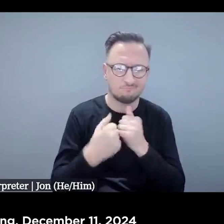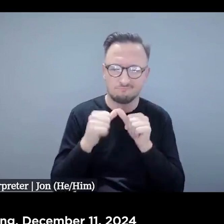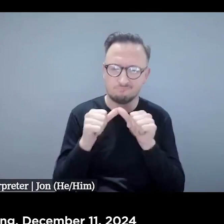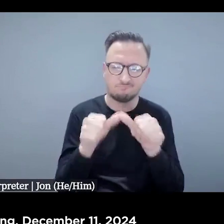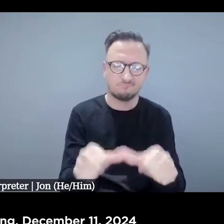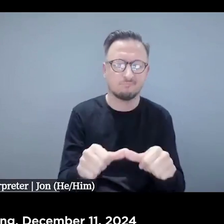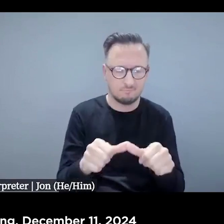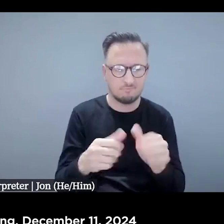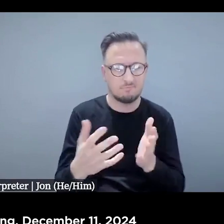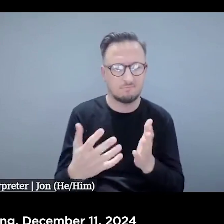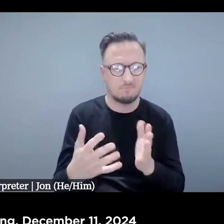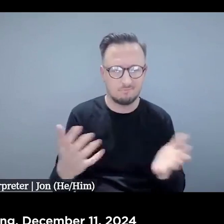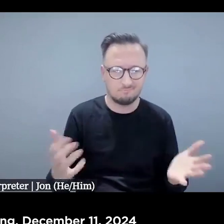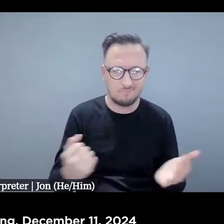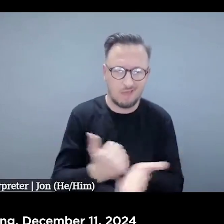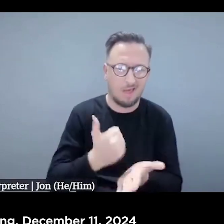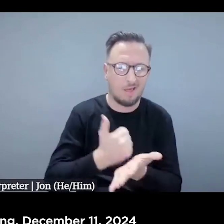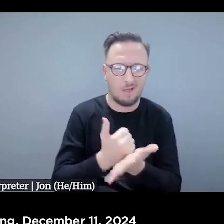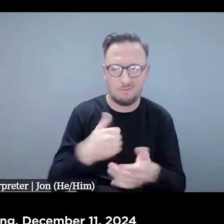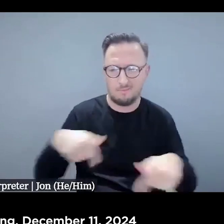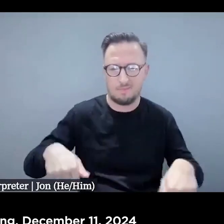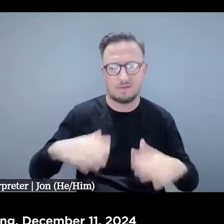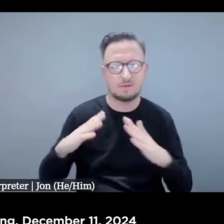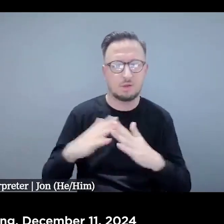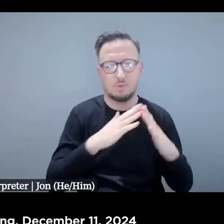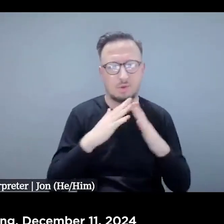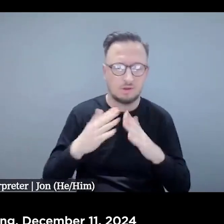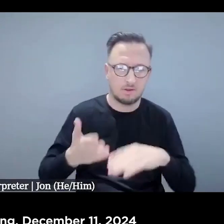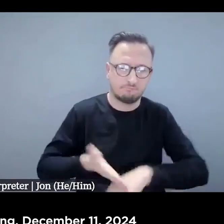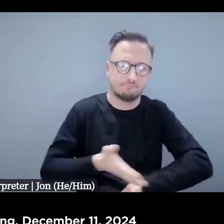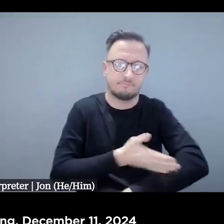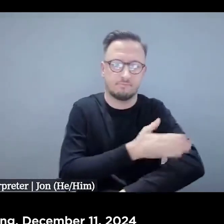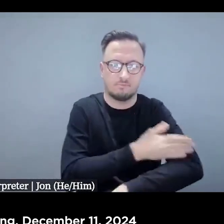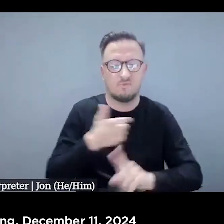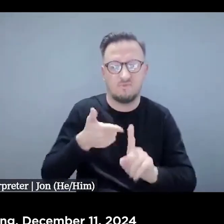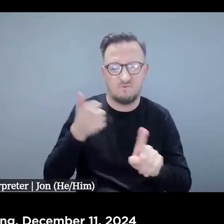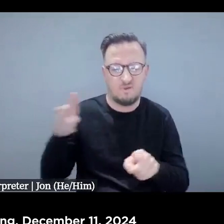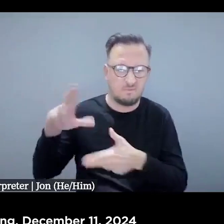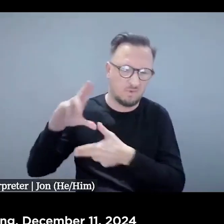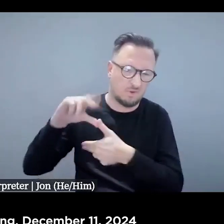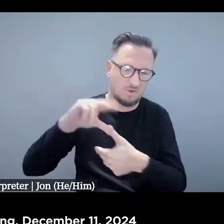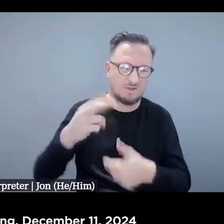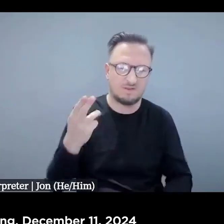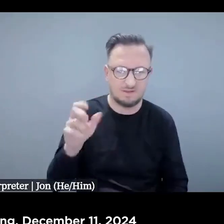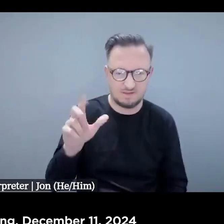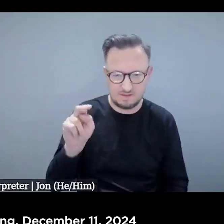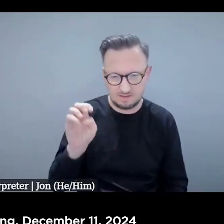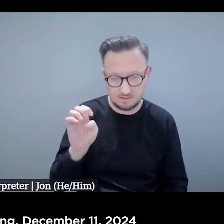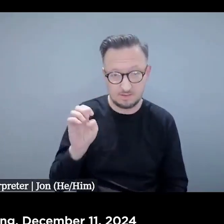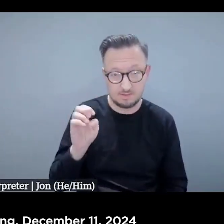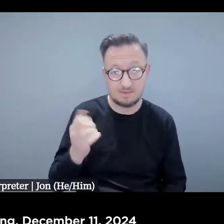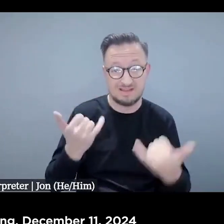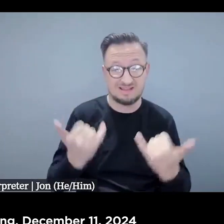to contribute to our community's recovery from Tropical Storm Helene. We are now on